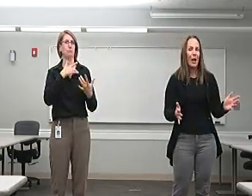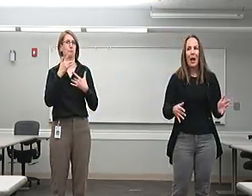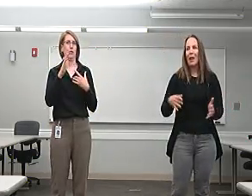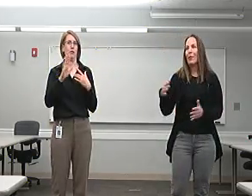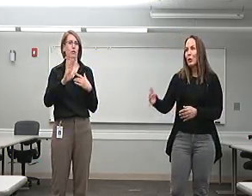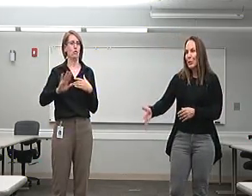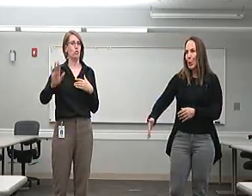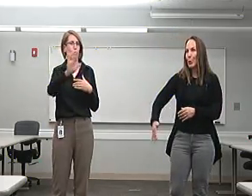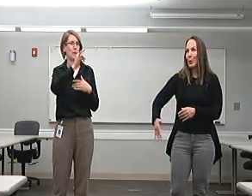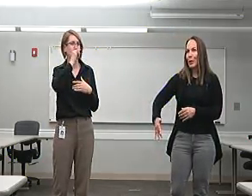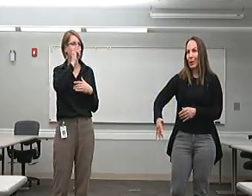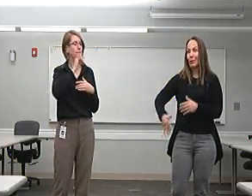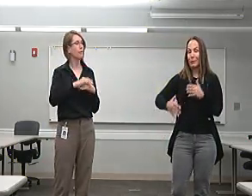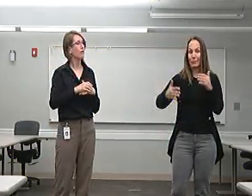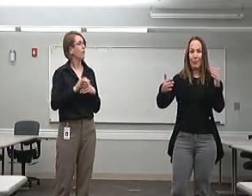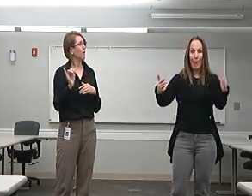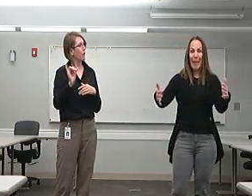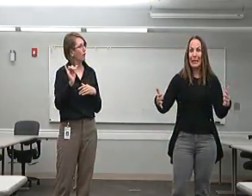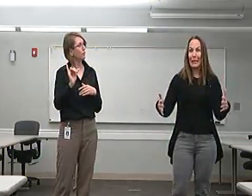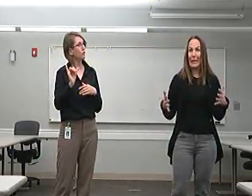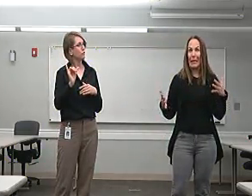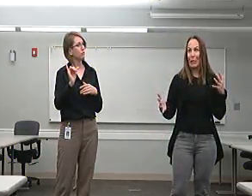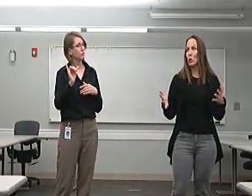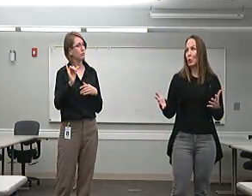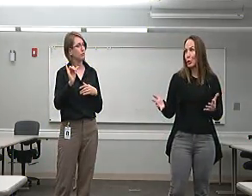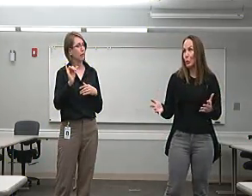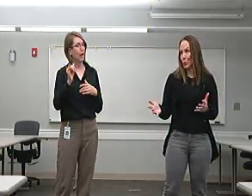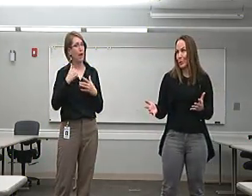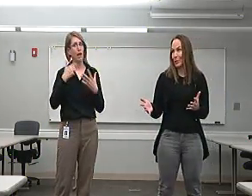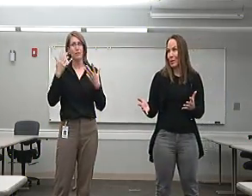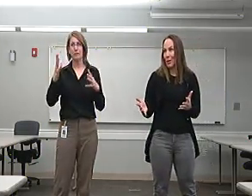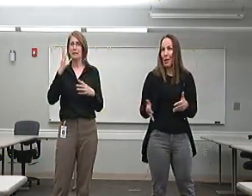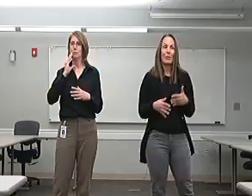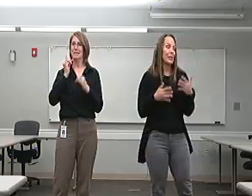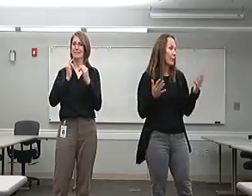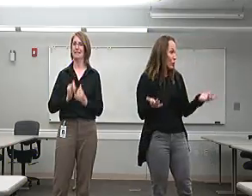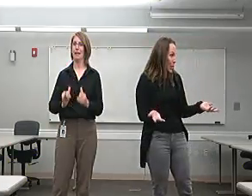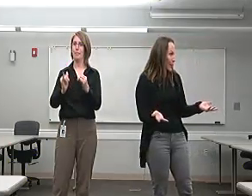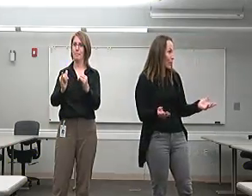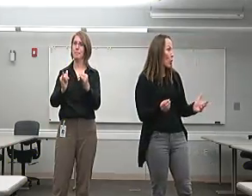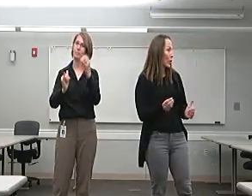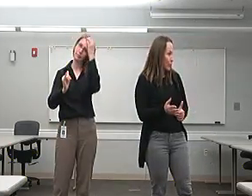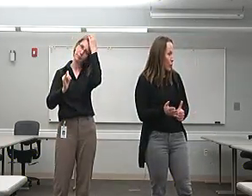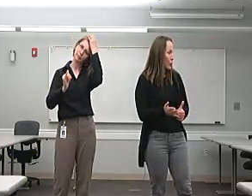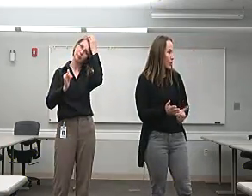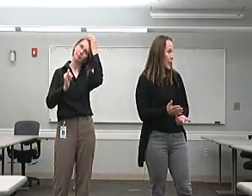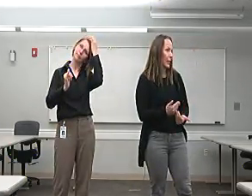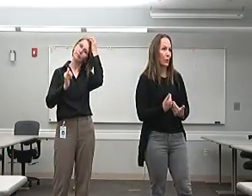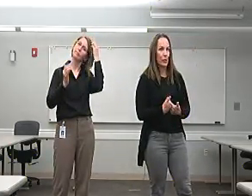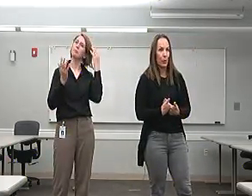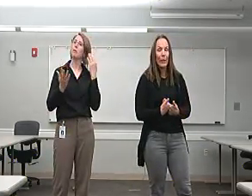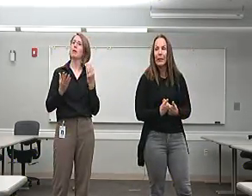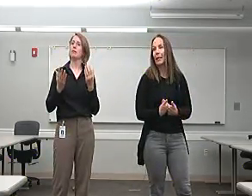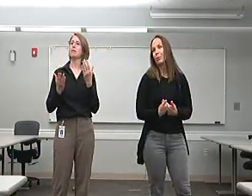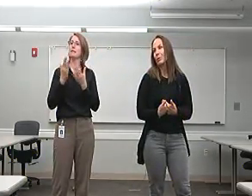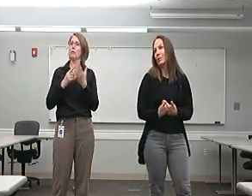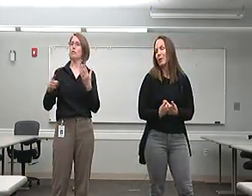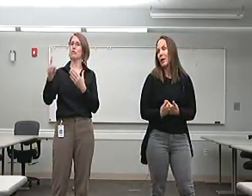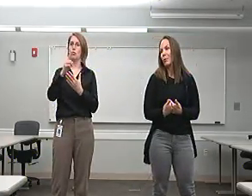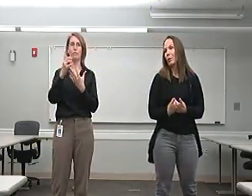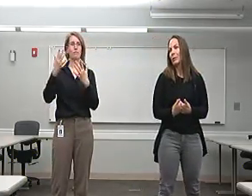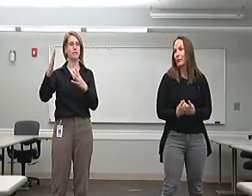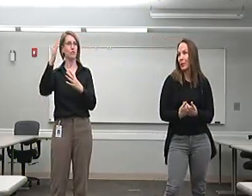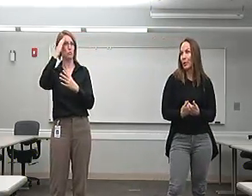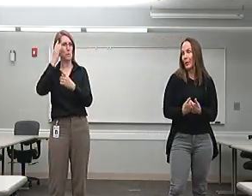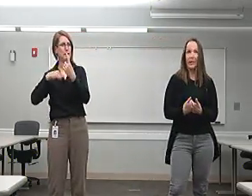also been in your shoes, and some of you maybe had more exposure to sign language than we did when we found out we were living with a